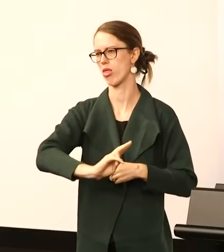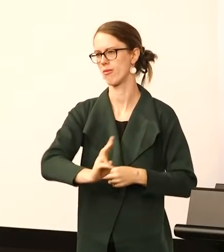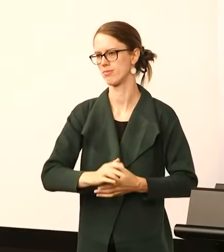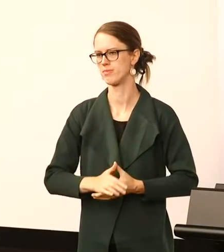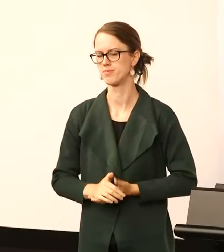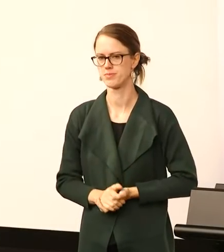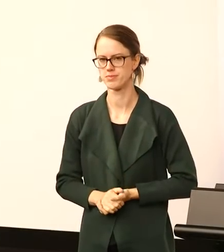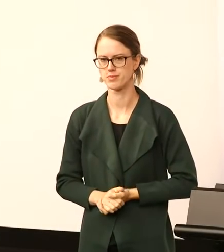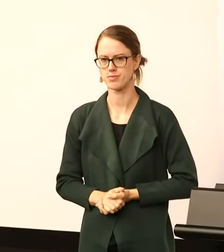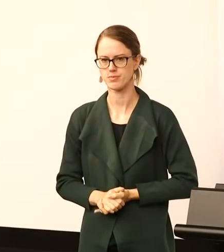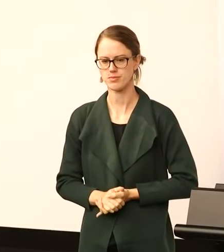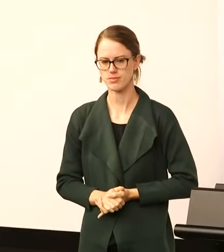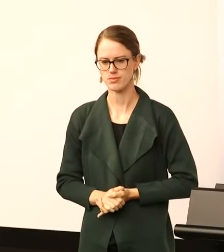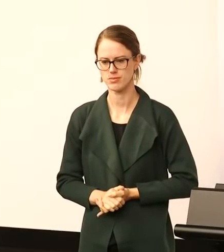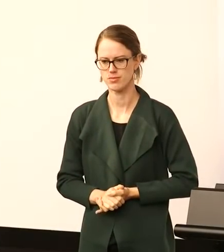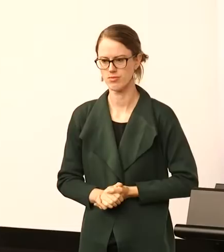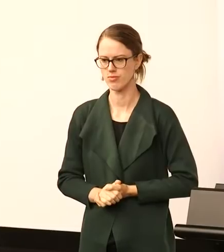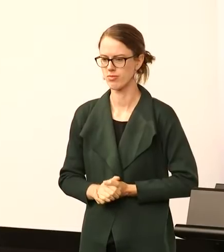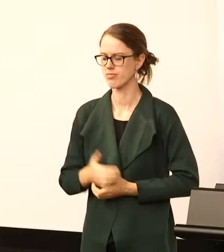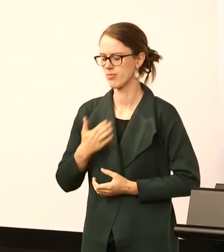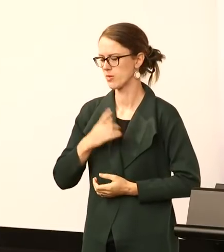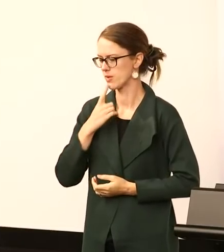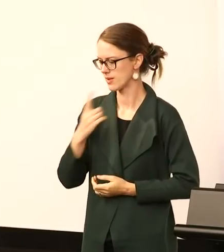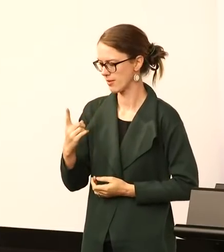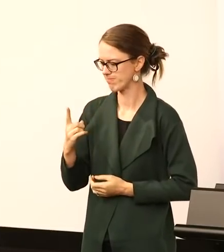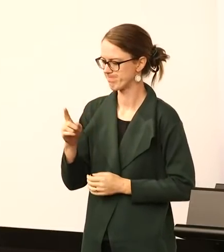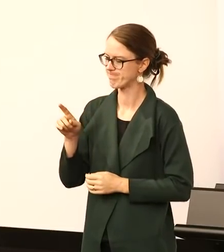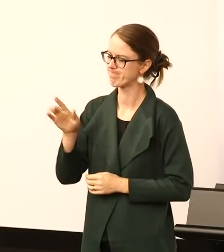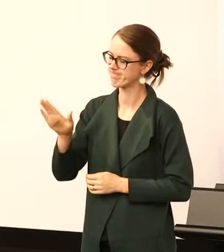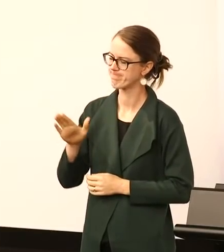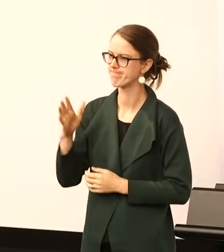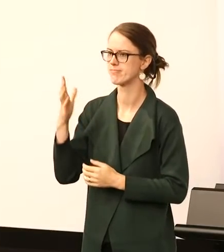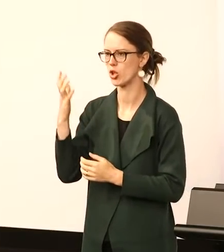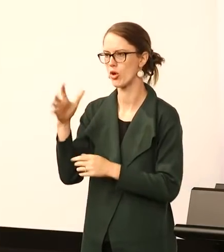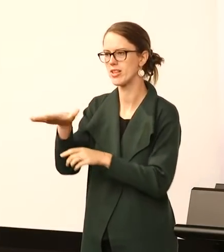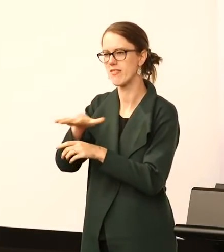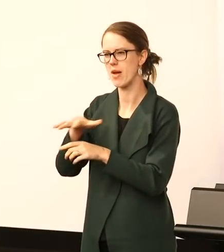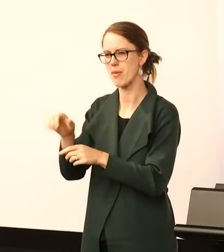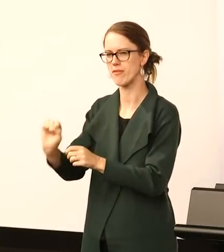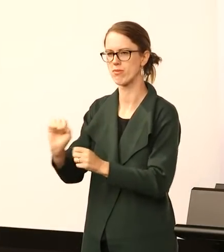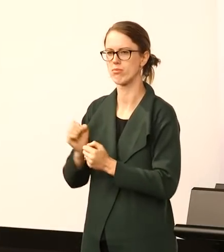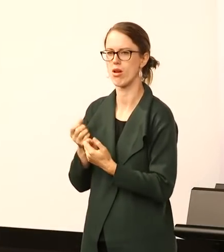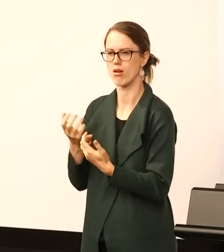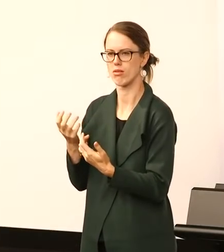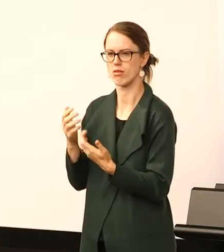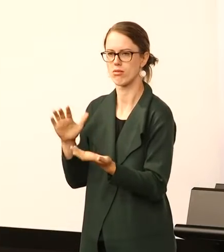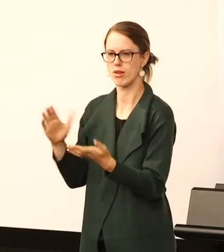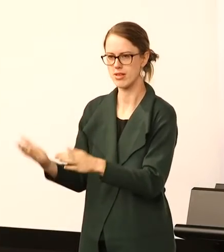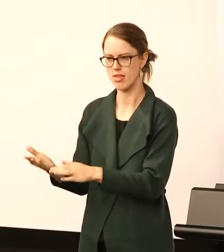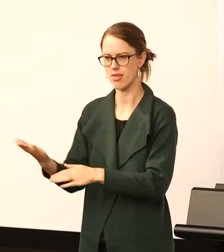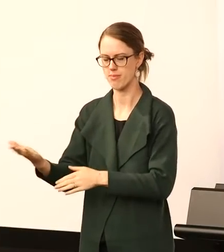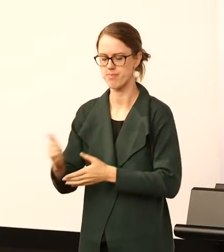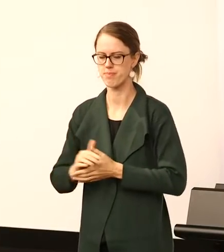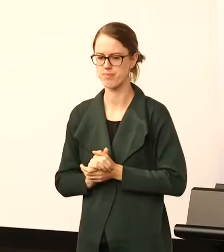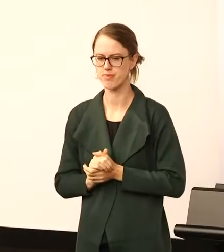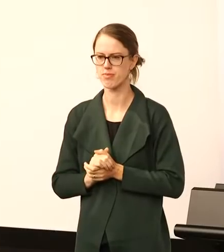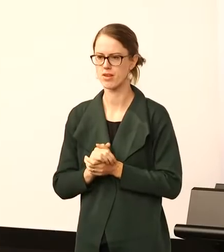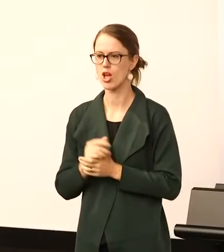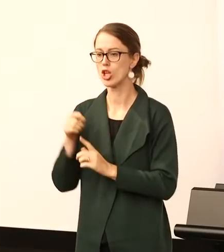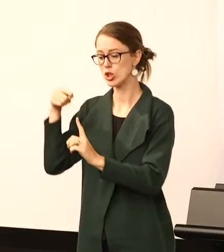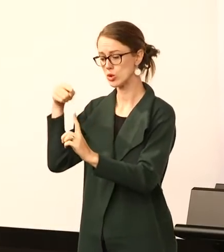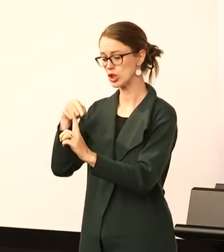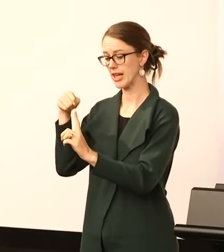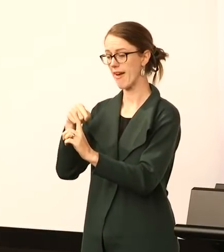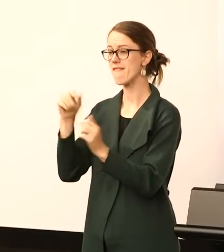hospitals. And in turn, I'd like to extend our sympathy to her family for their loss. Now, it's important to note that Aileen was regarded